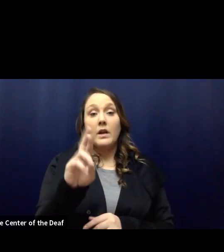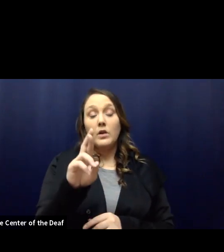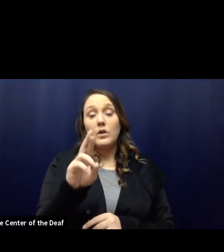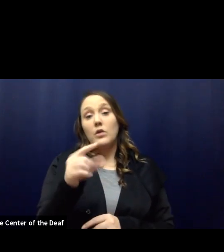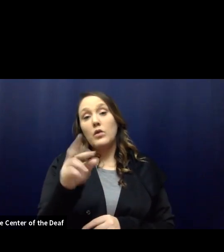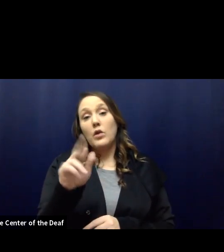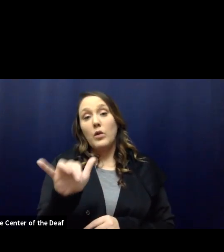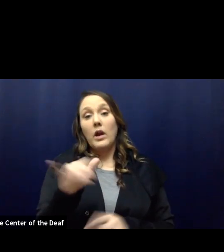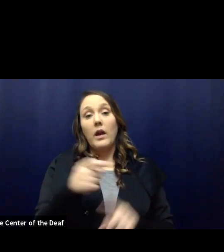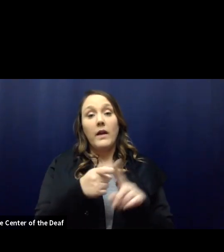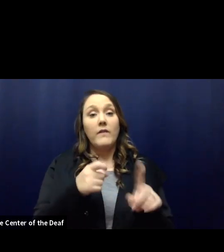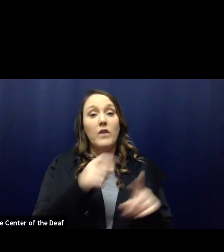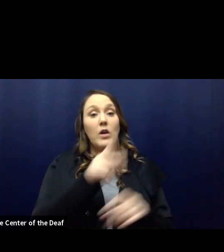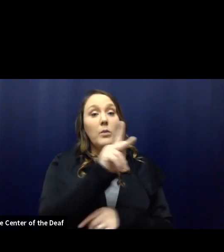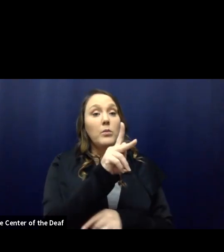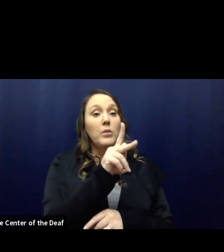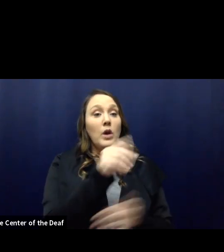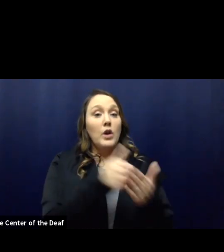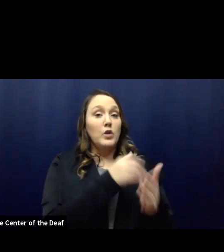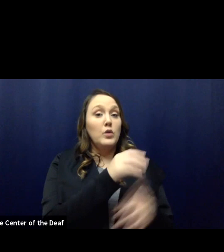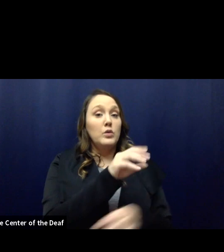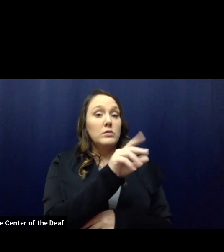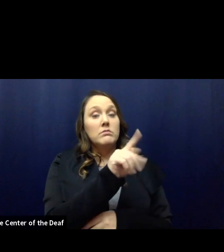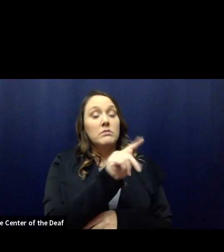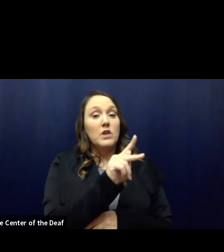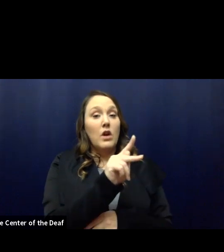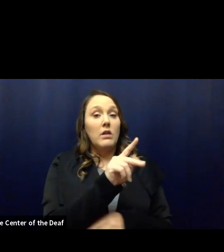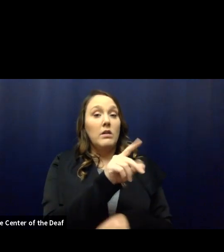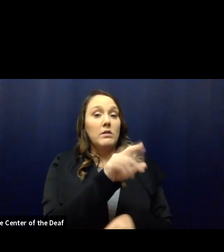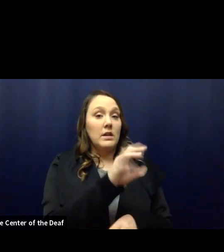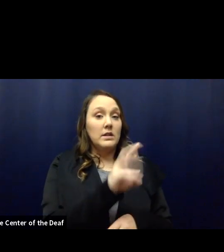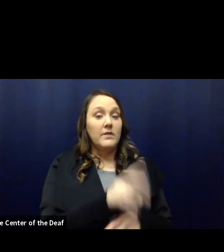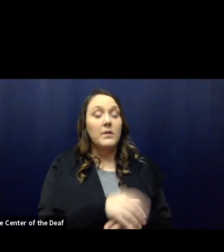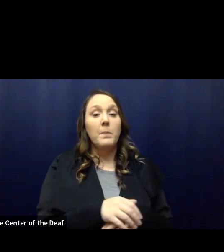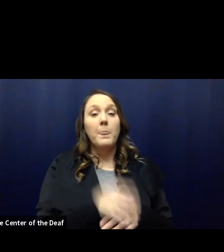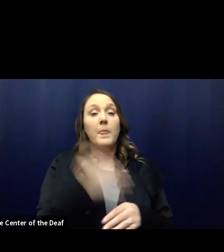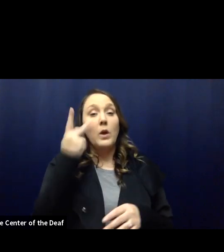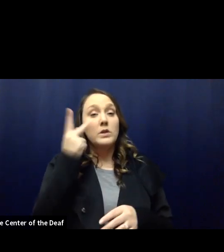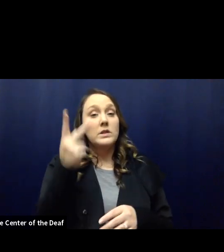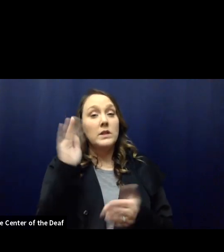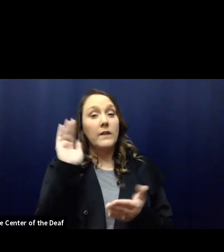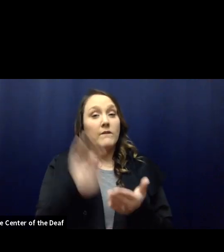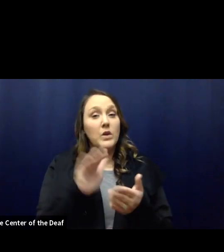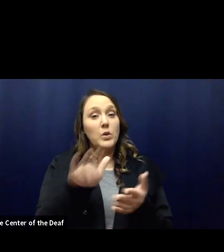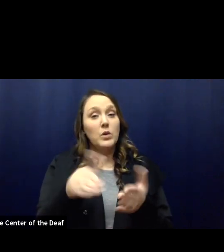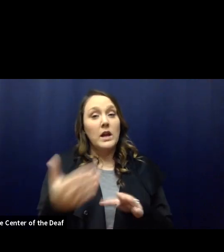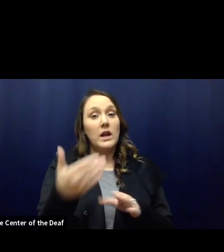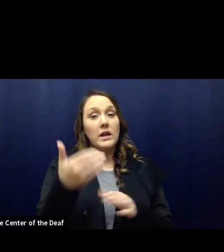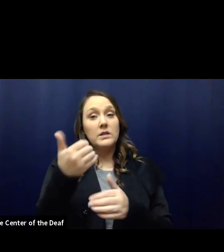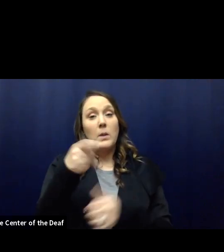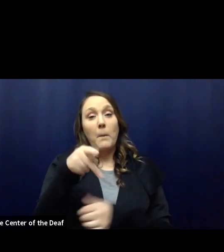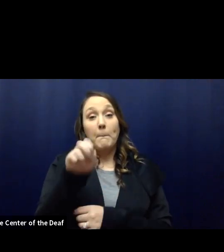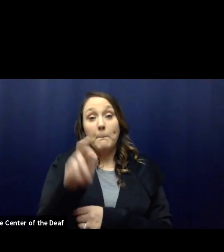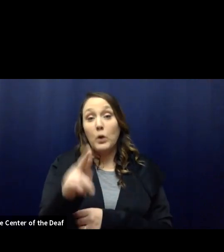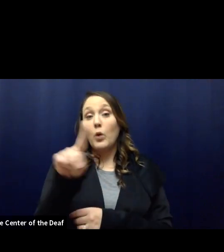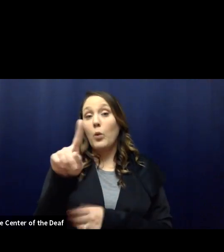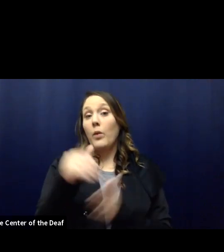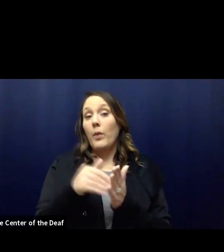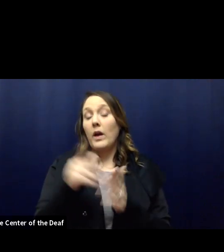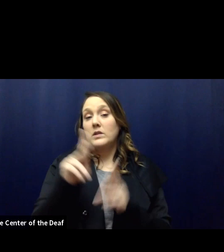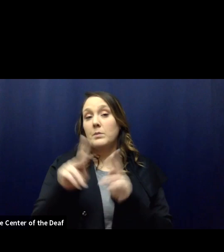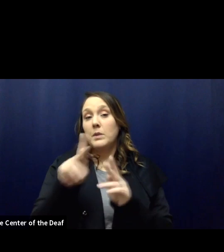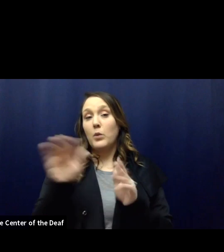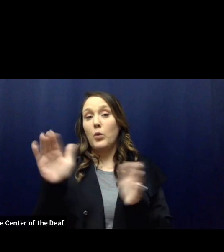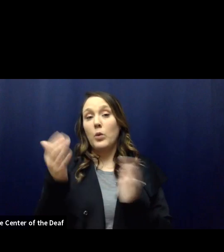Alex with News Talk 98.7. Knox County has seen fewer deaths per 100,000 people than other metro areas in the